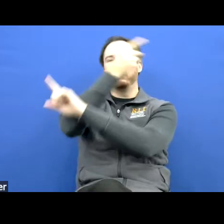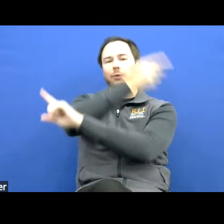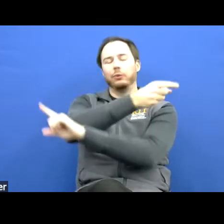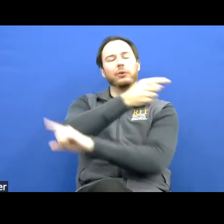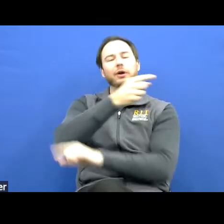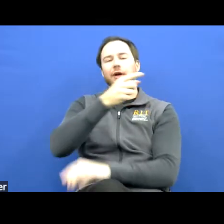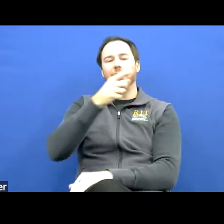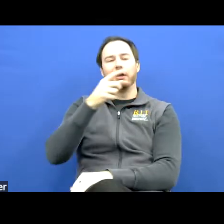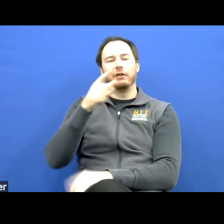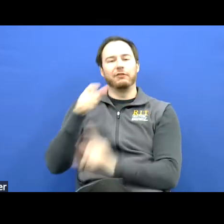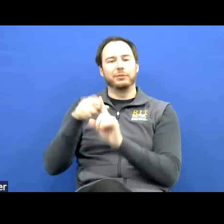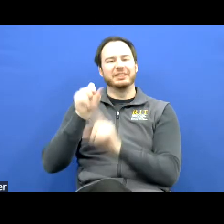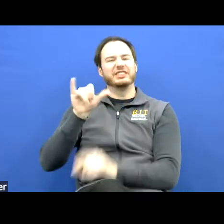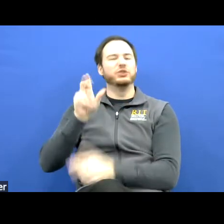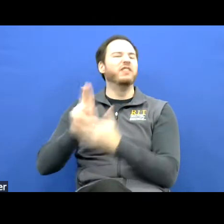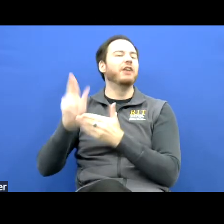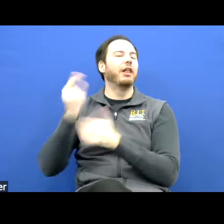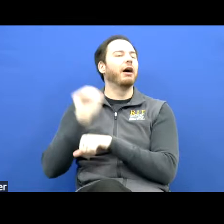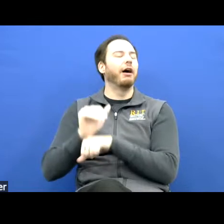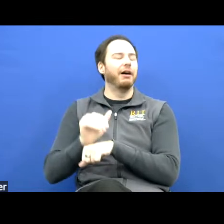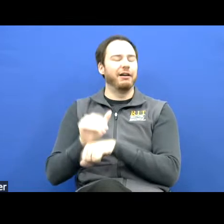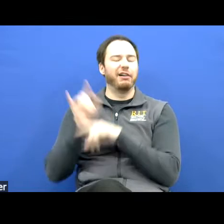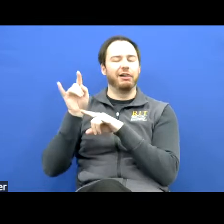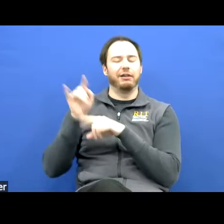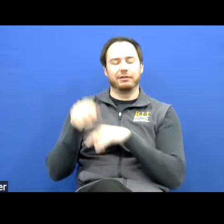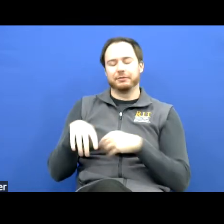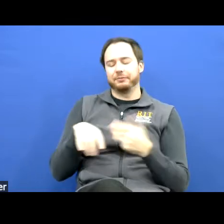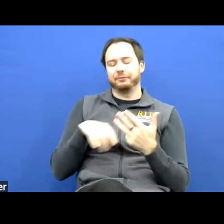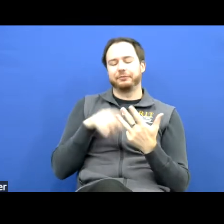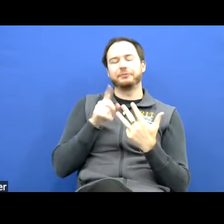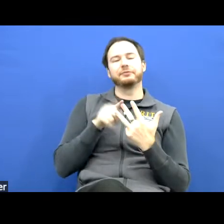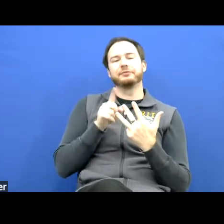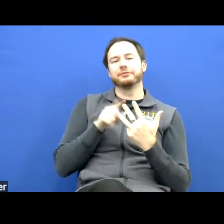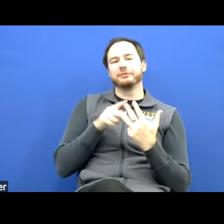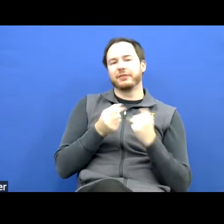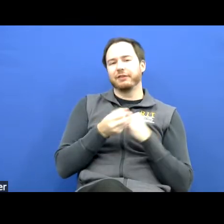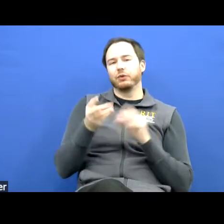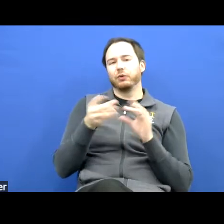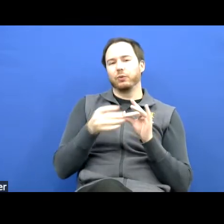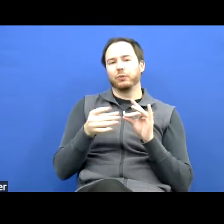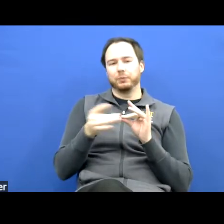the rim. So a couple things,